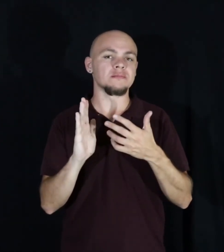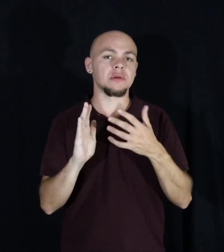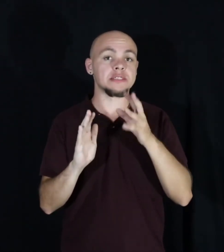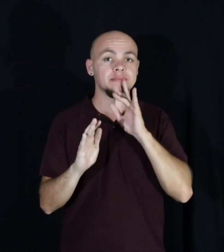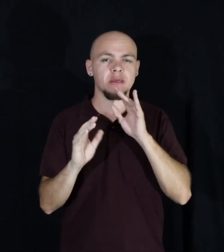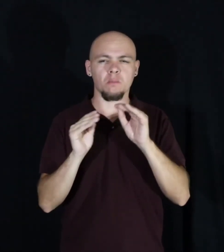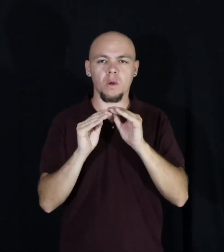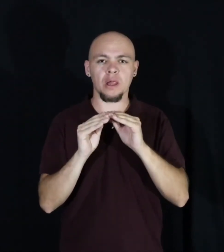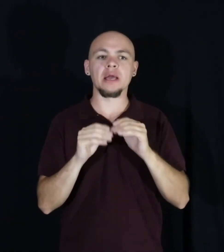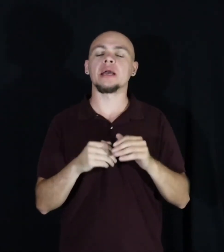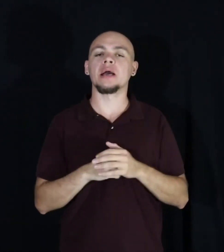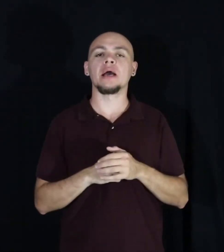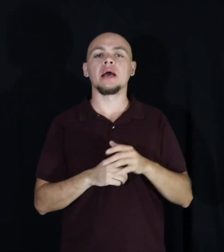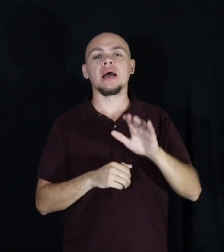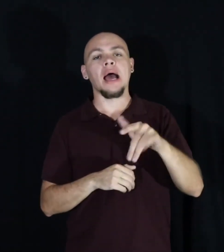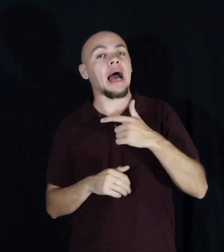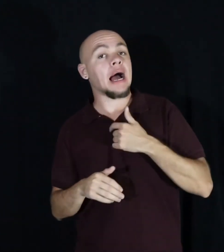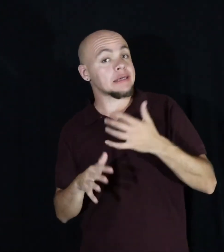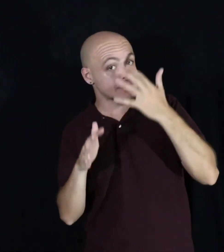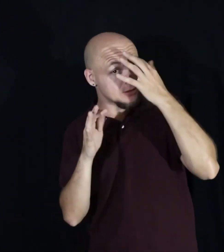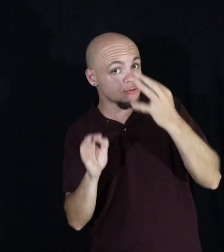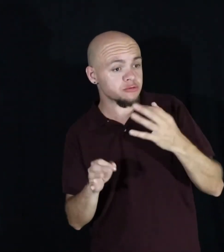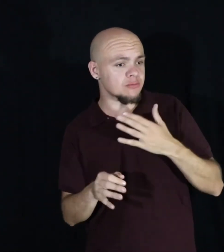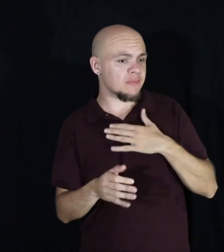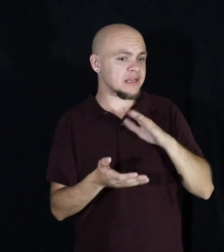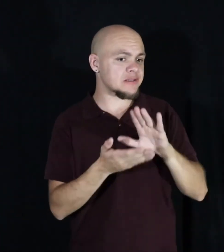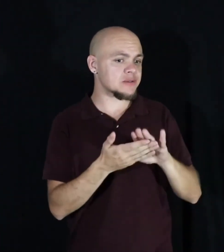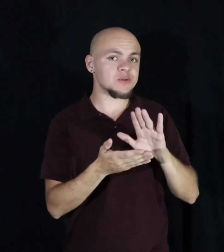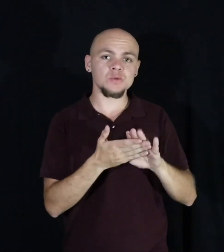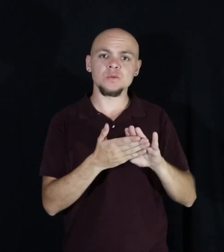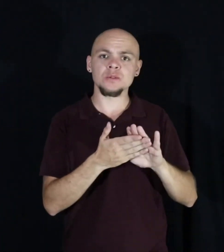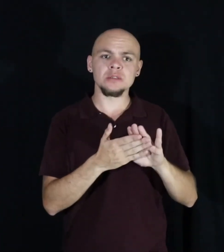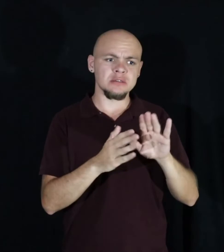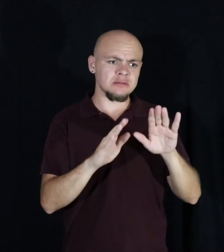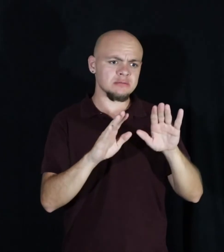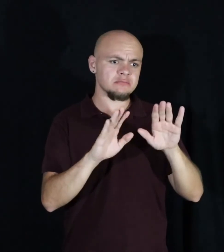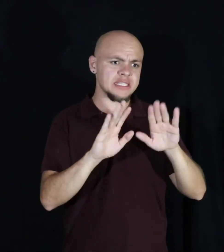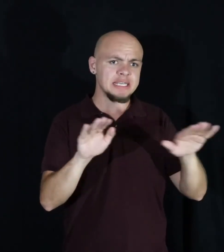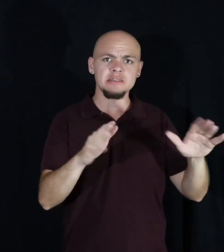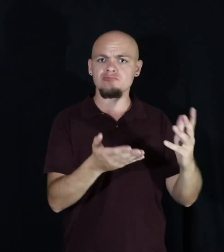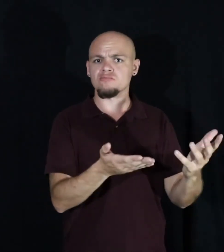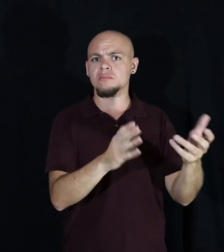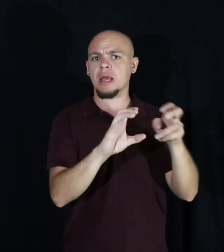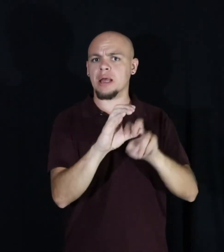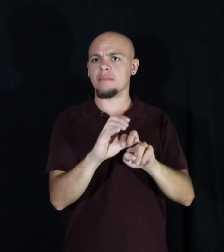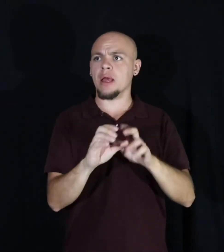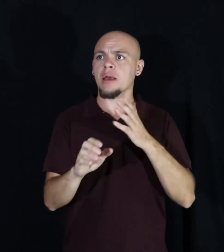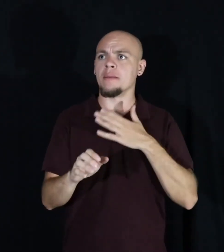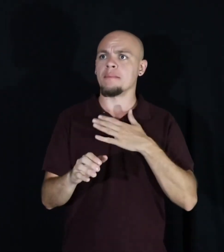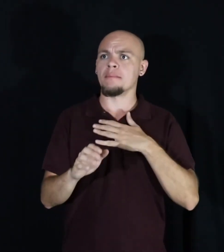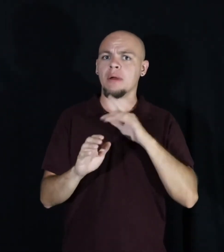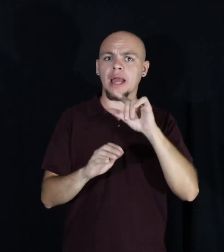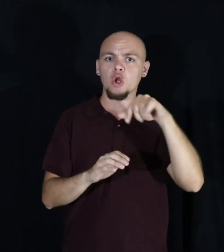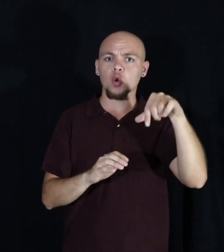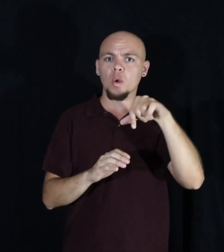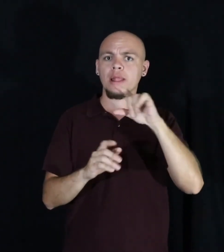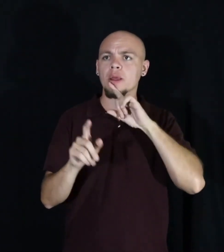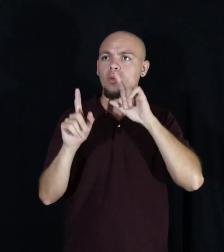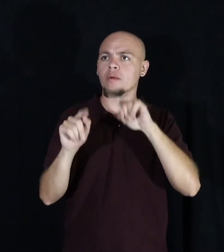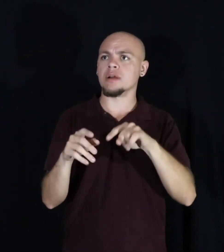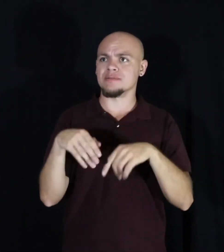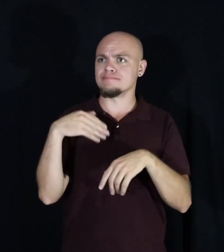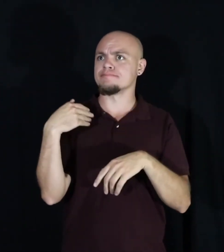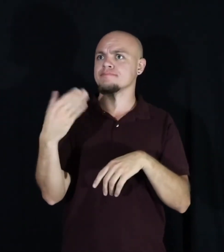this? I choose to go pick up my kids from school. I choose to turn in my quarterly reports tomorrow. I choose not to